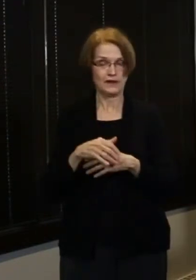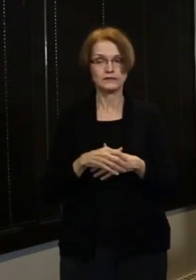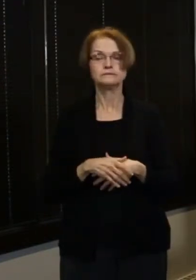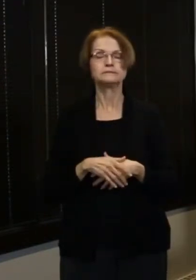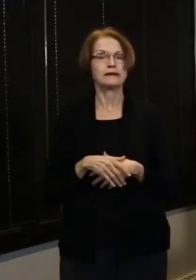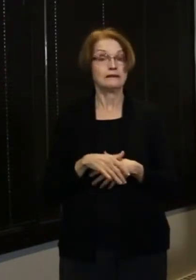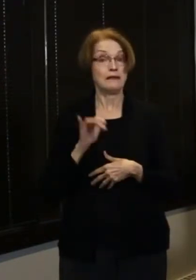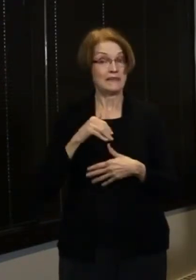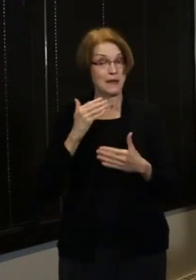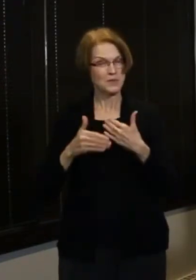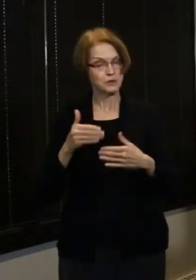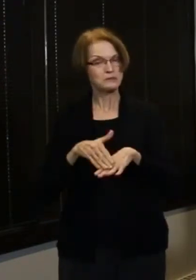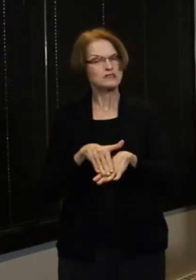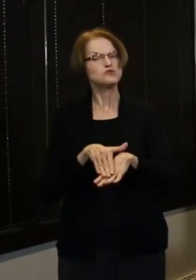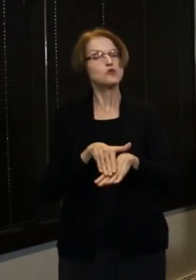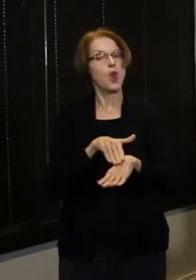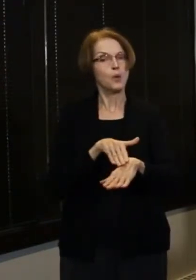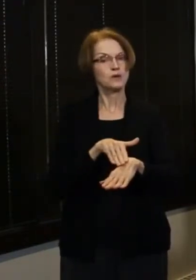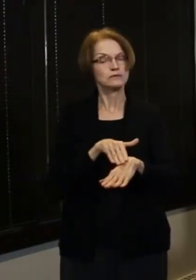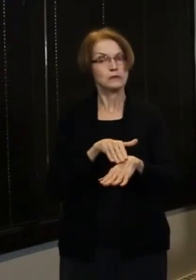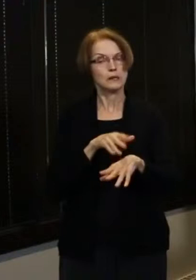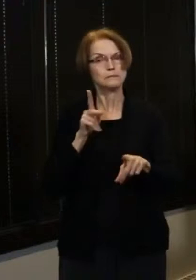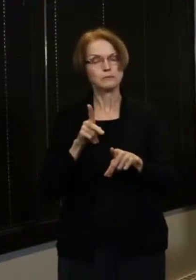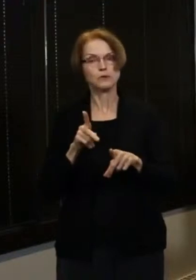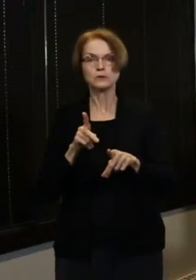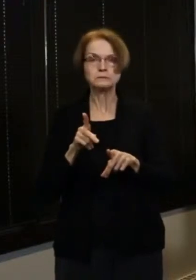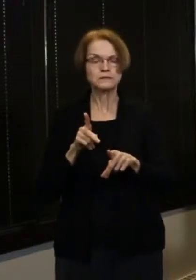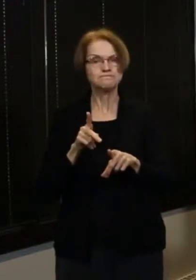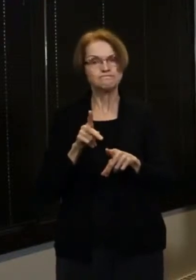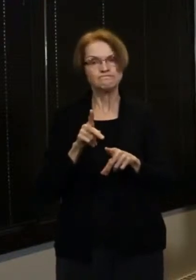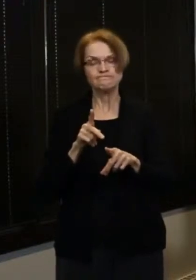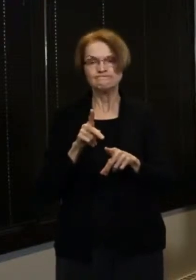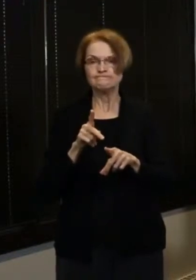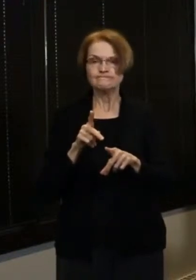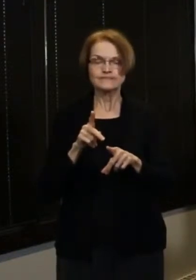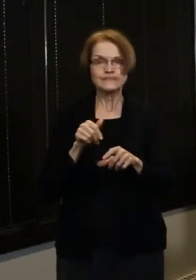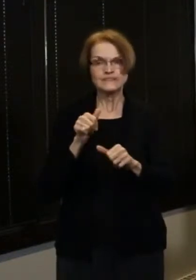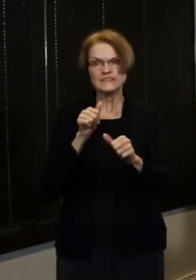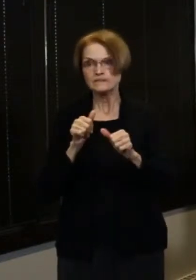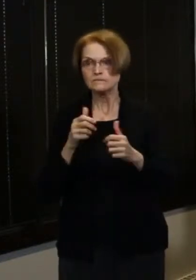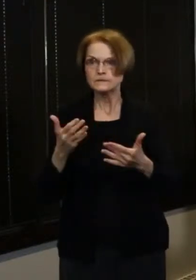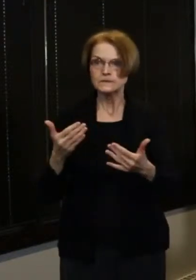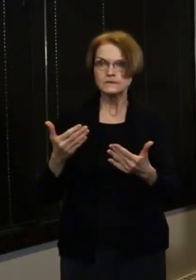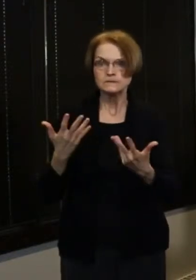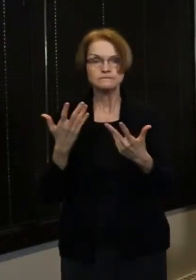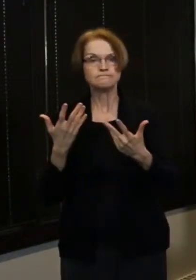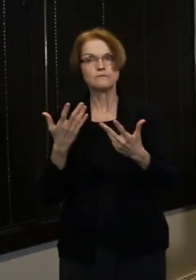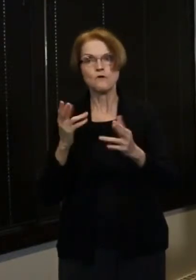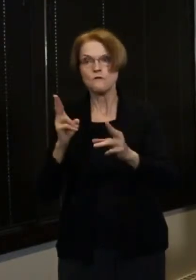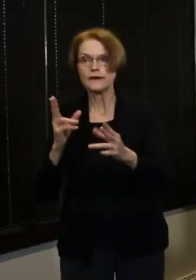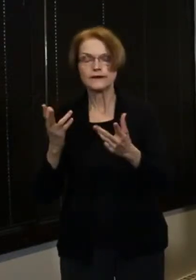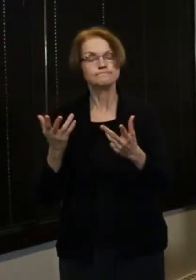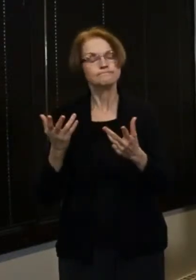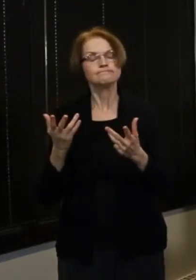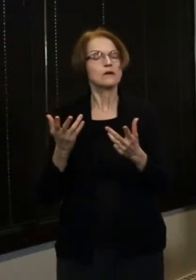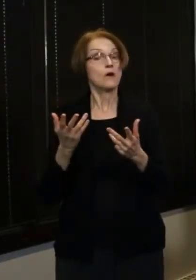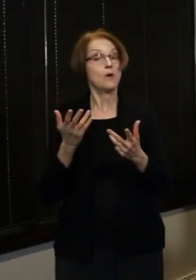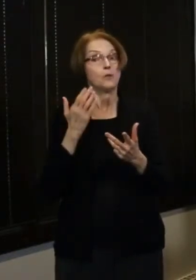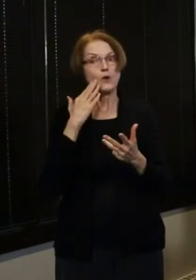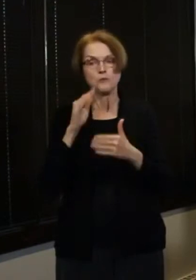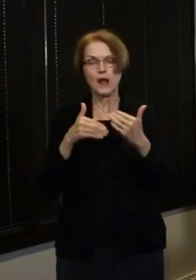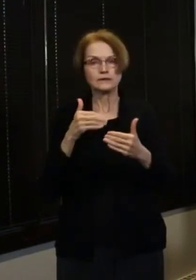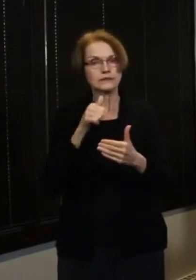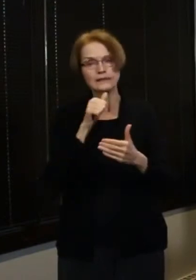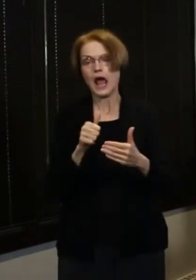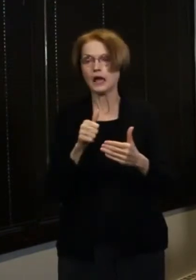go slower than most of us would care for, and it will be uneven and a little bit rocky at times. And we will likely